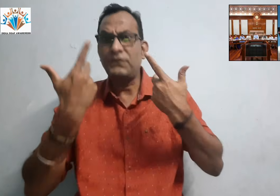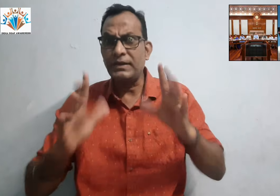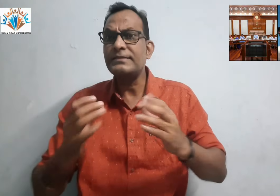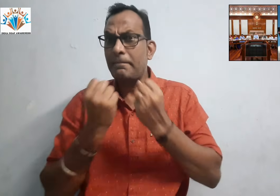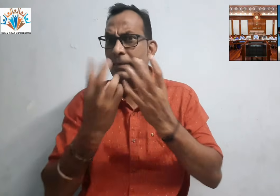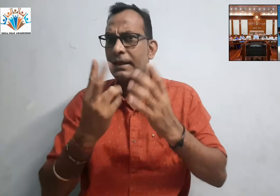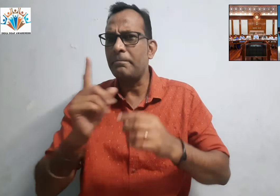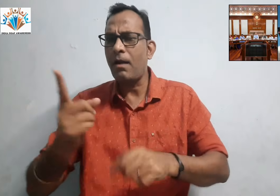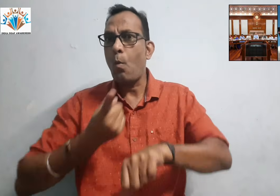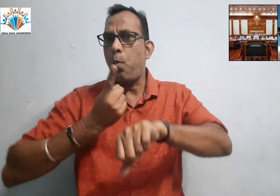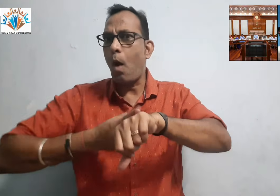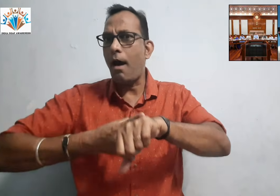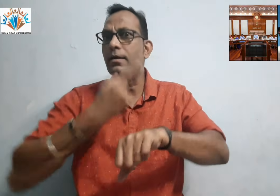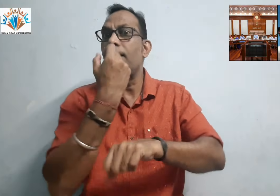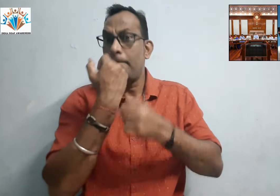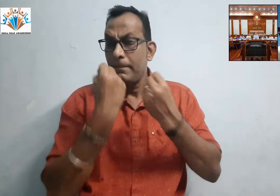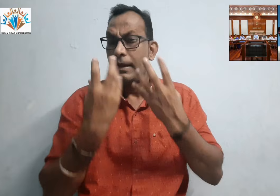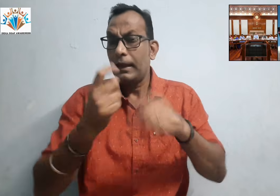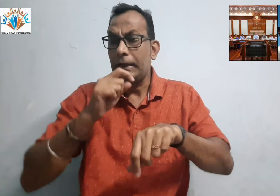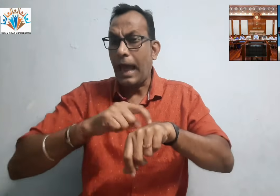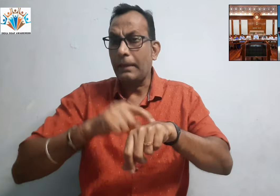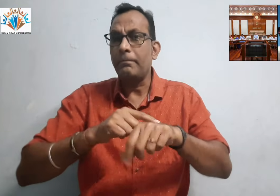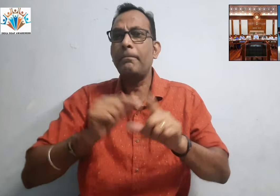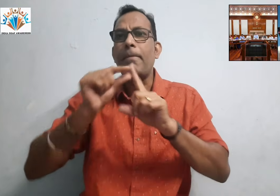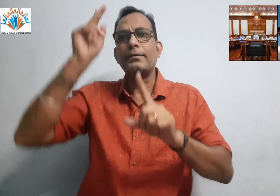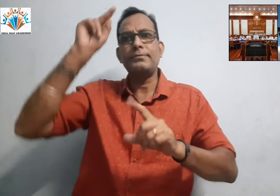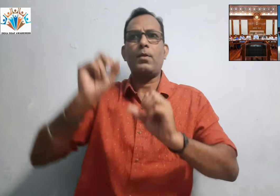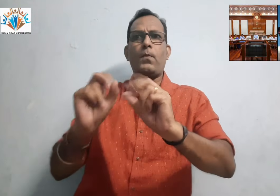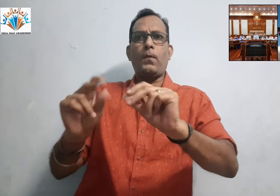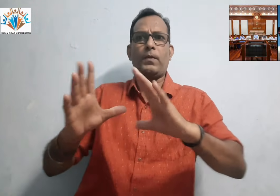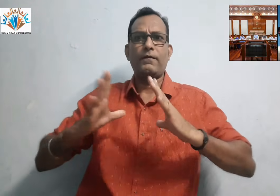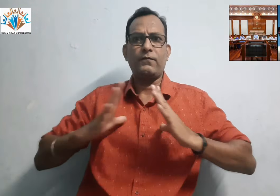finish it big one time after